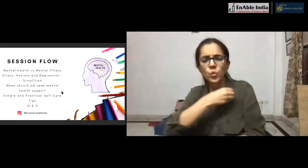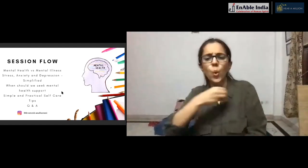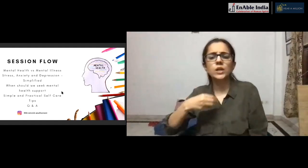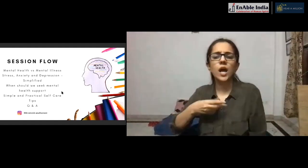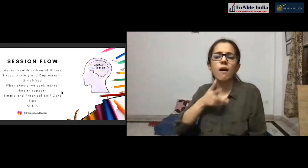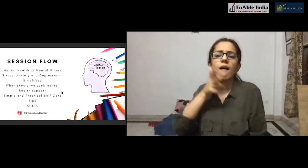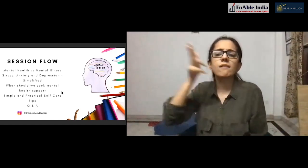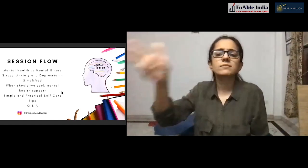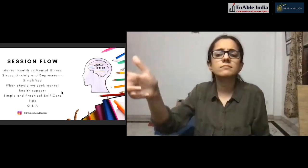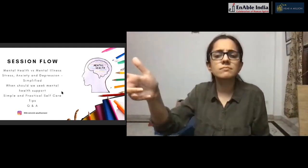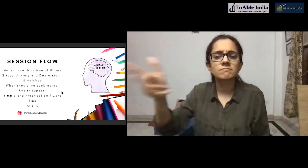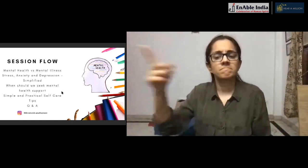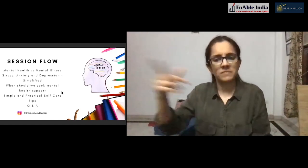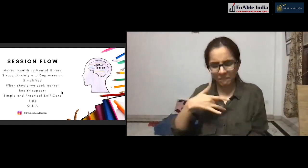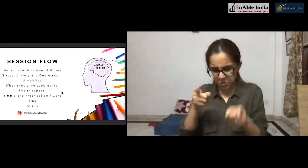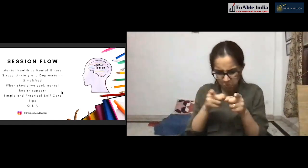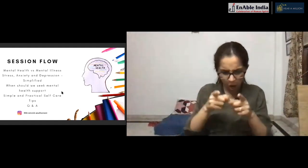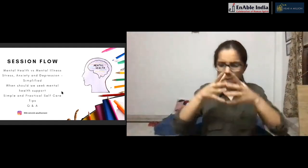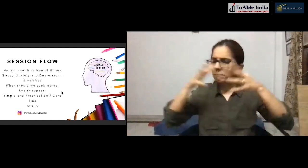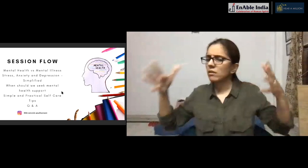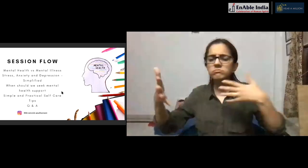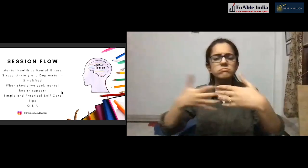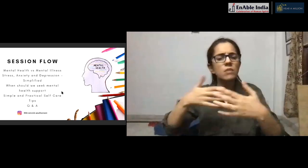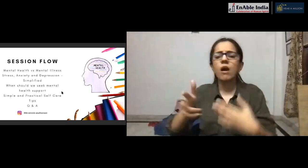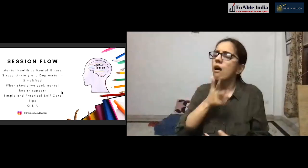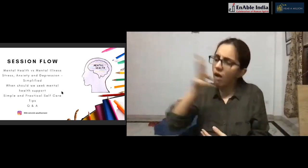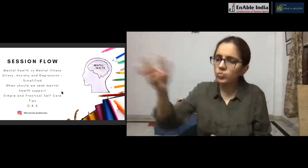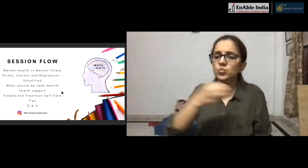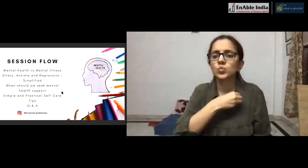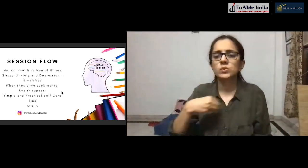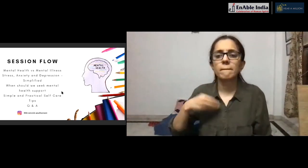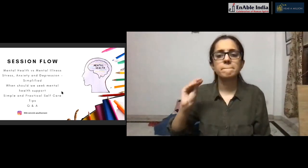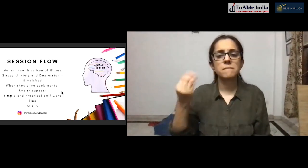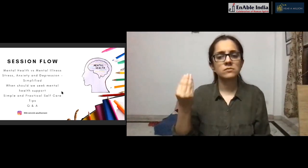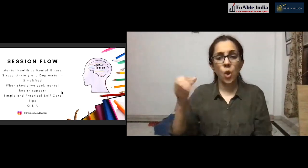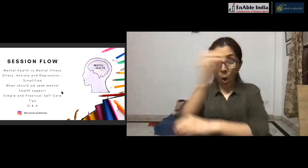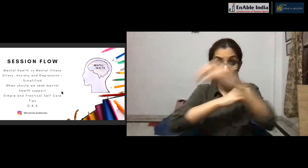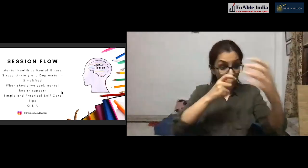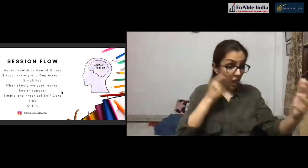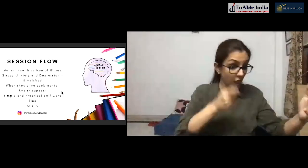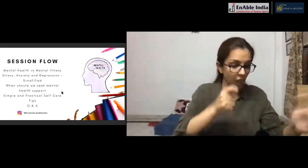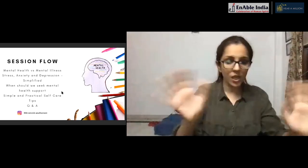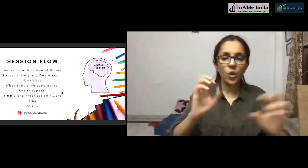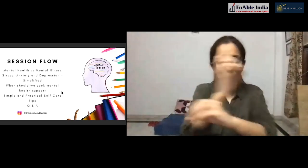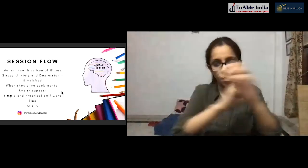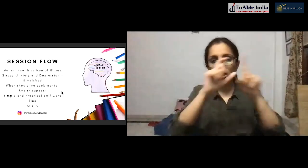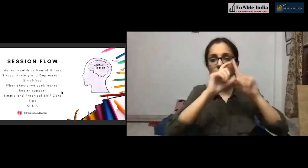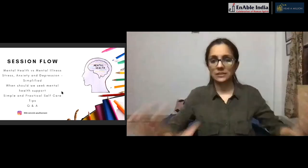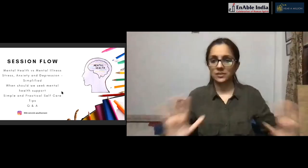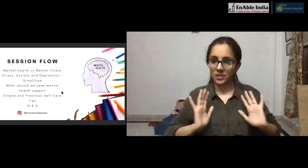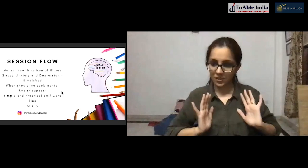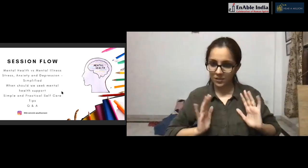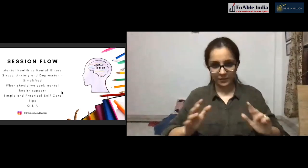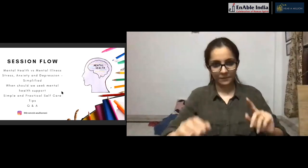see whether it's tiny or big. That's the only way to find out. Google is not. Okay. So mental health